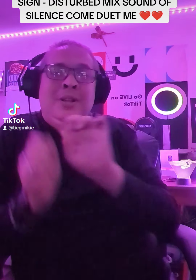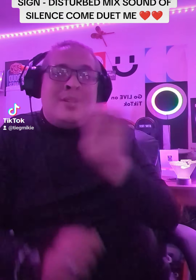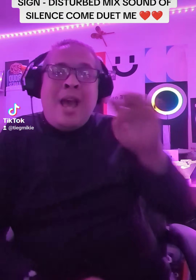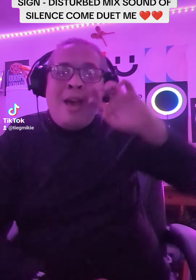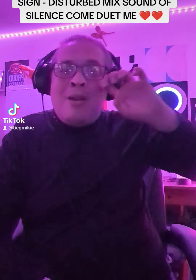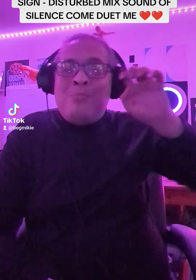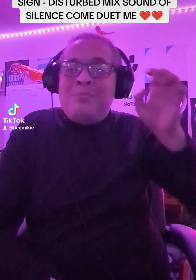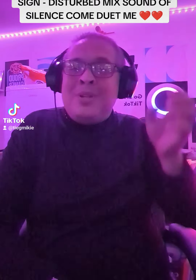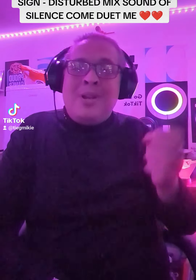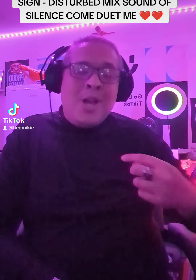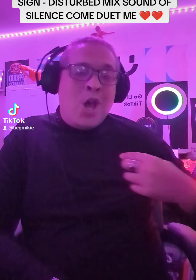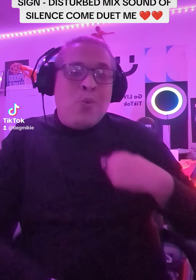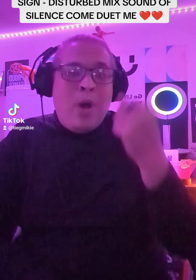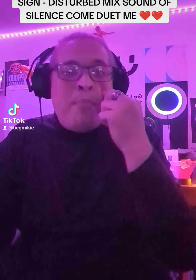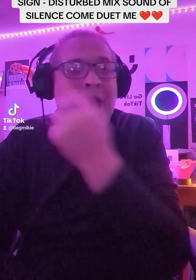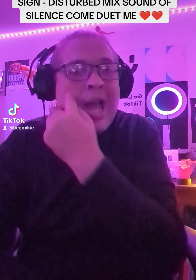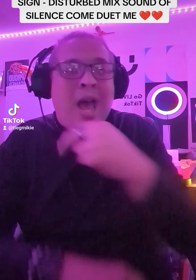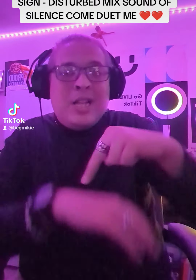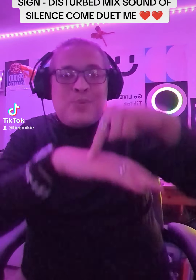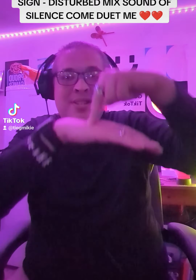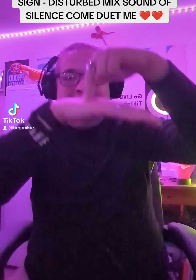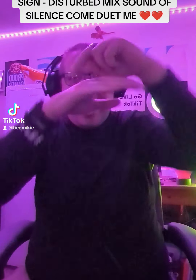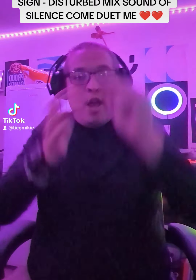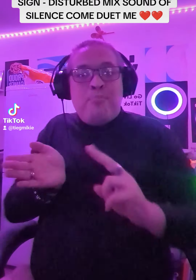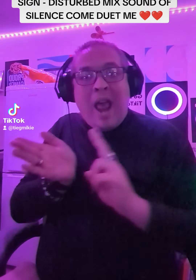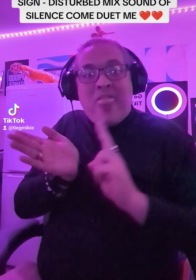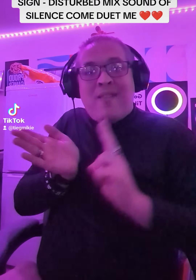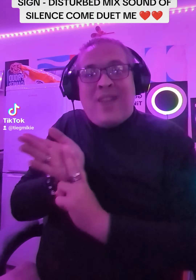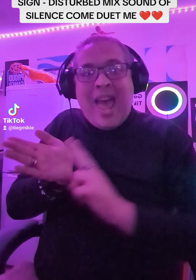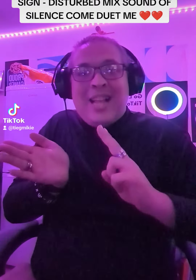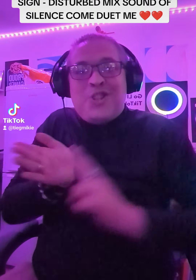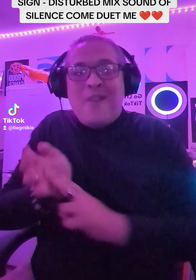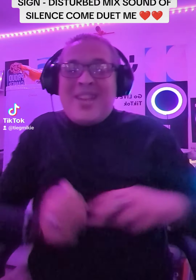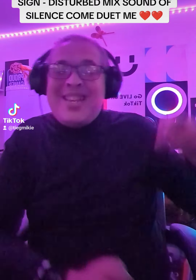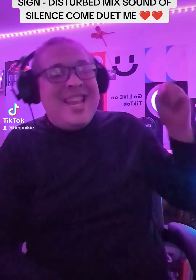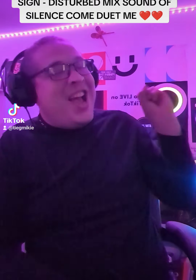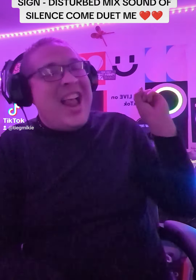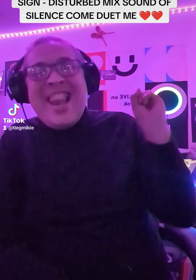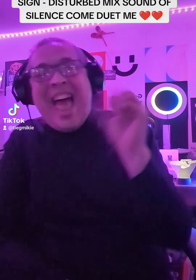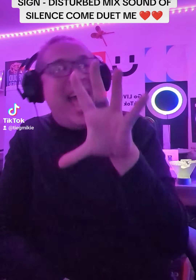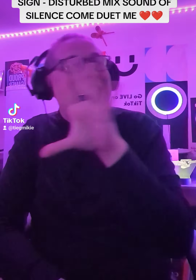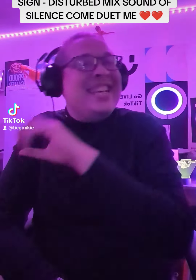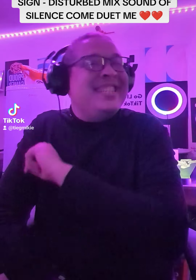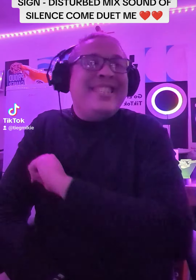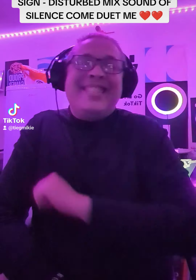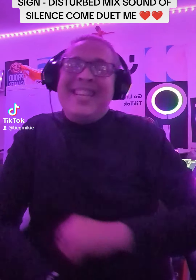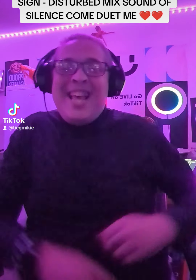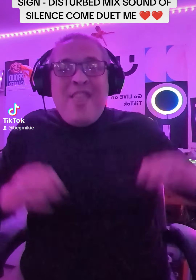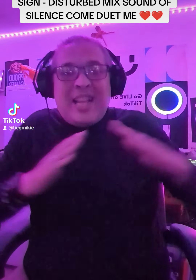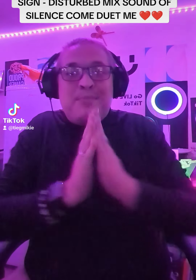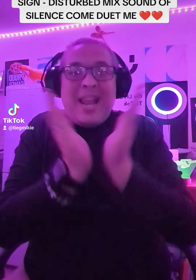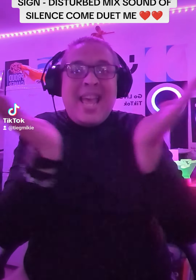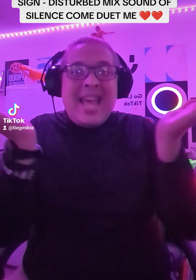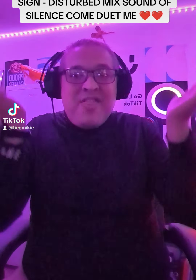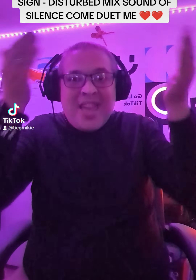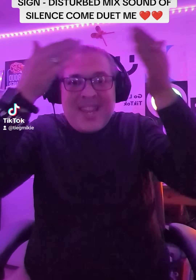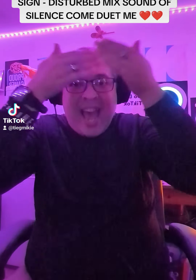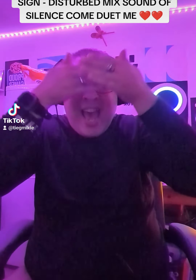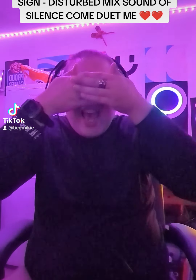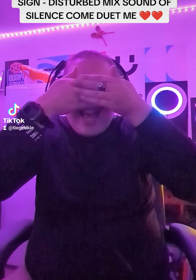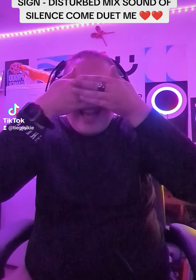cold and damp When my eyes were stemmed by the flash of a neon light that split